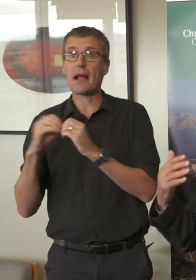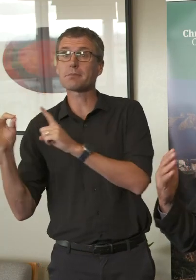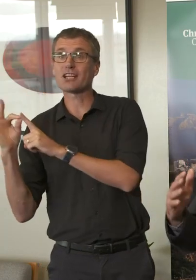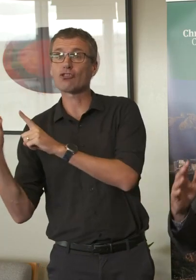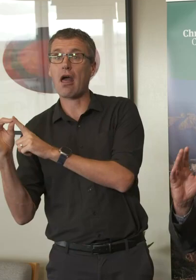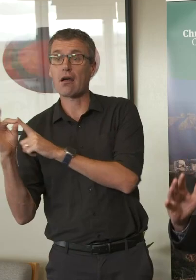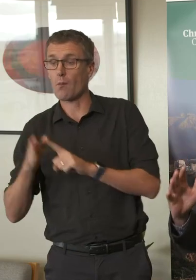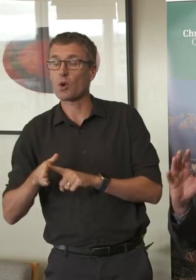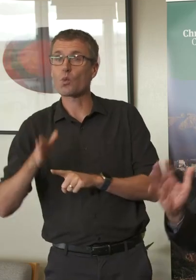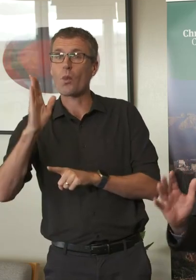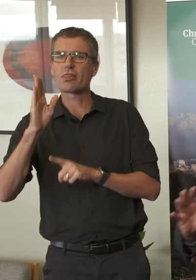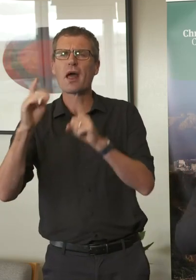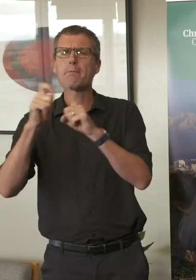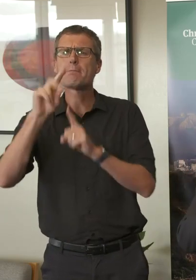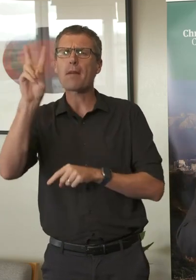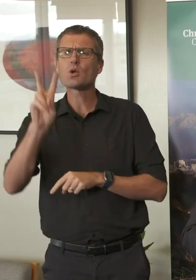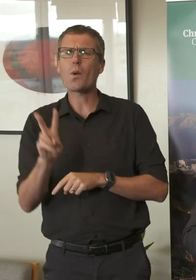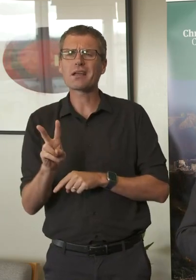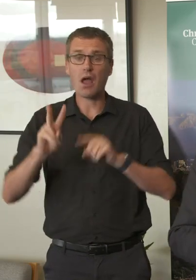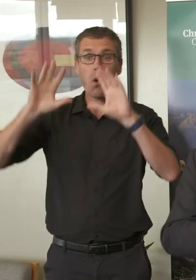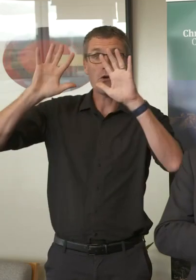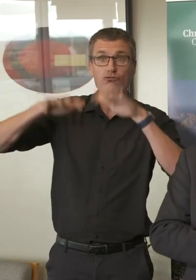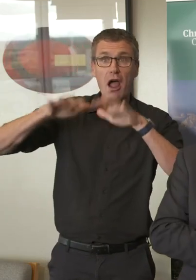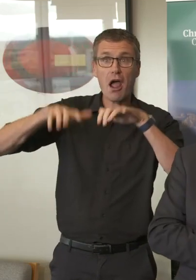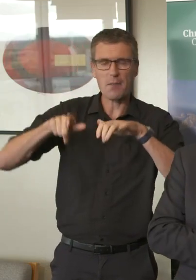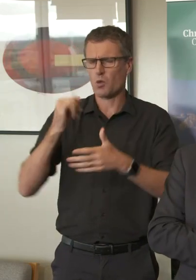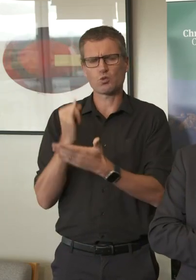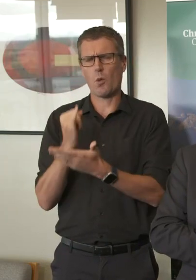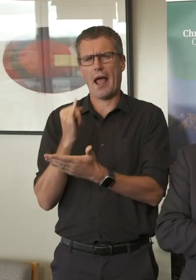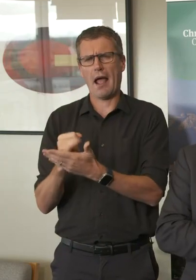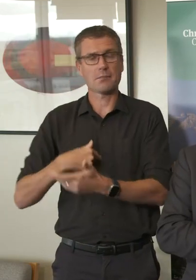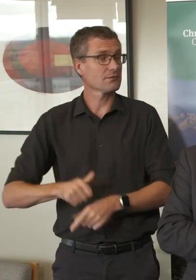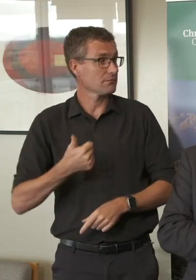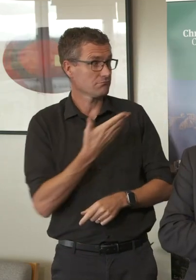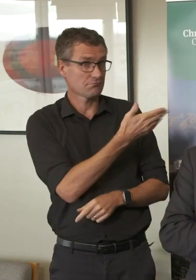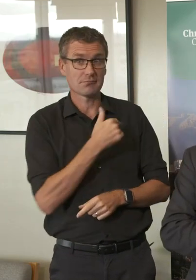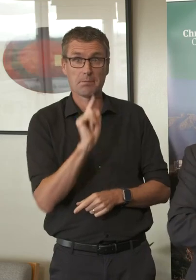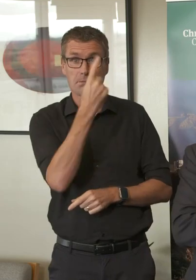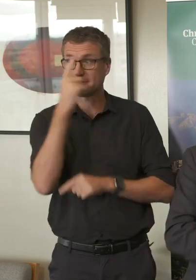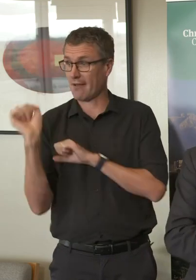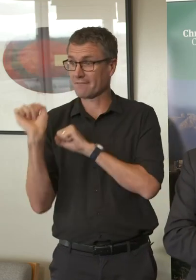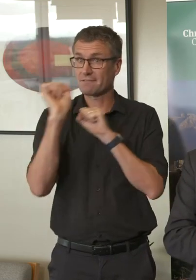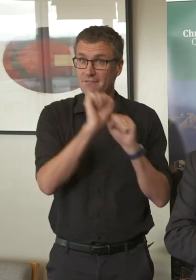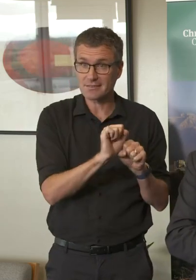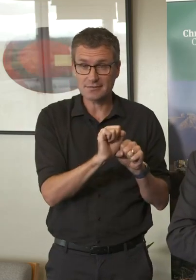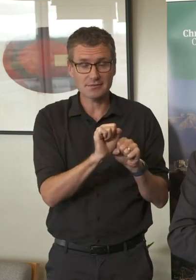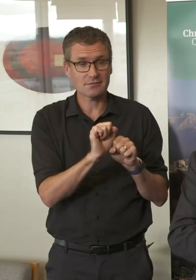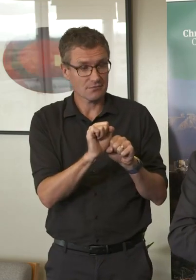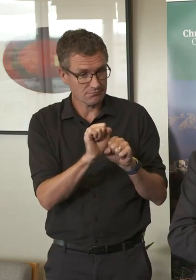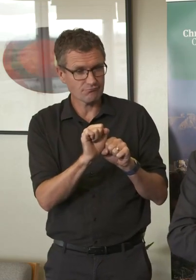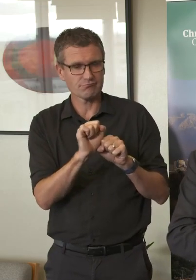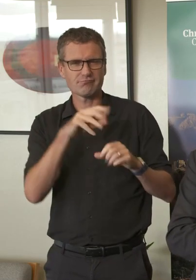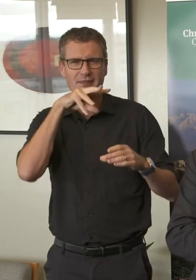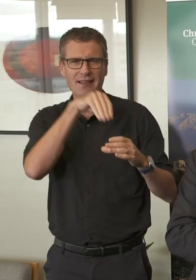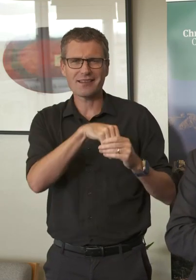sort of Papanui way, it was wet, but not as bad as over there. So it was good that the Minister could come down and spend some time around at the Operations